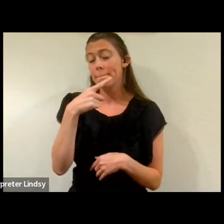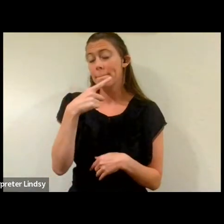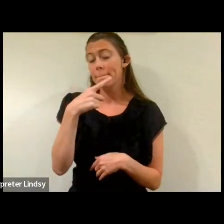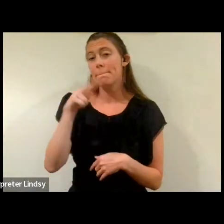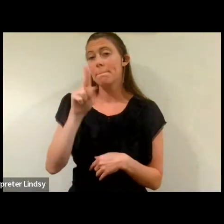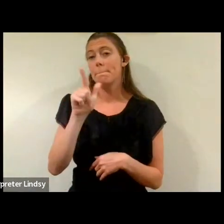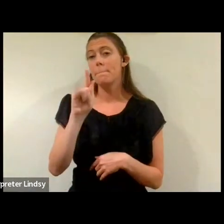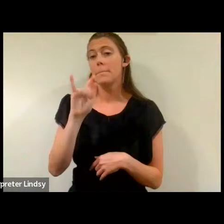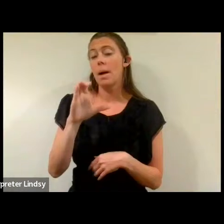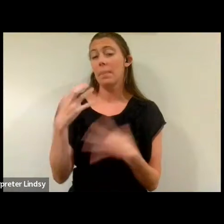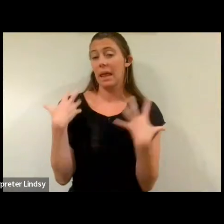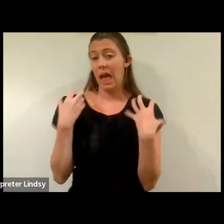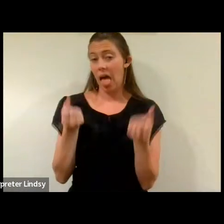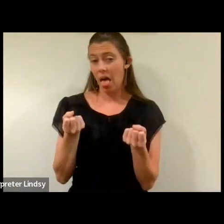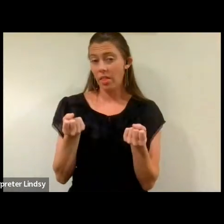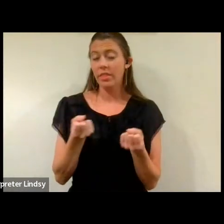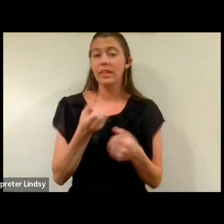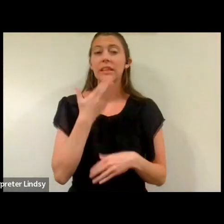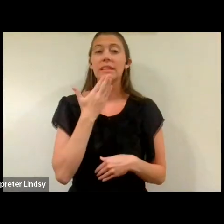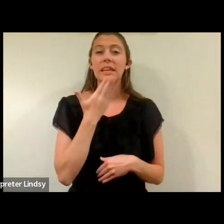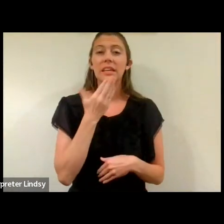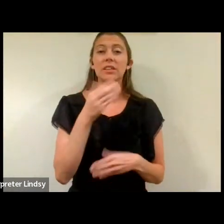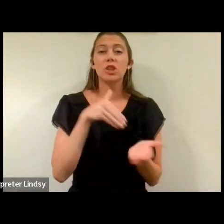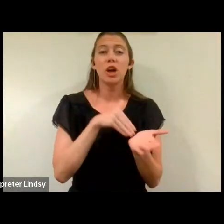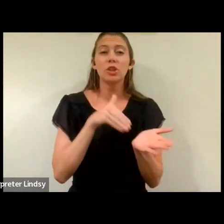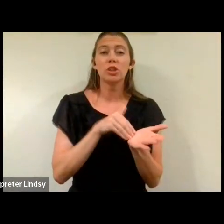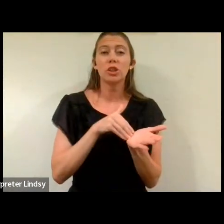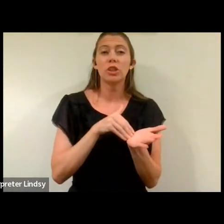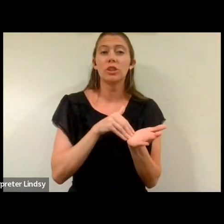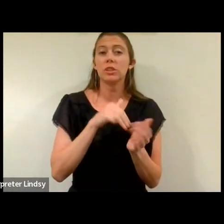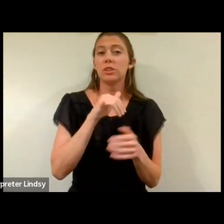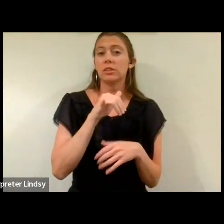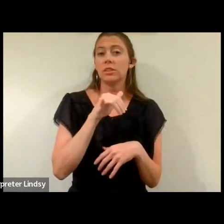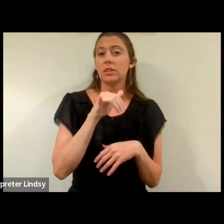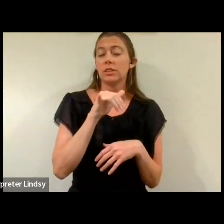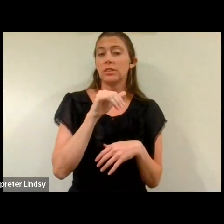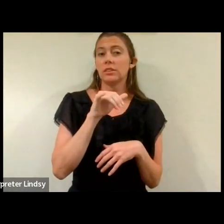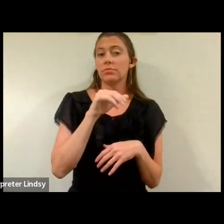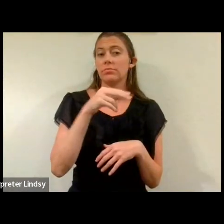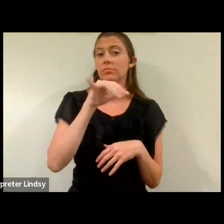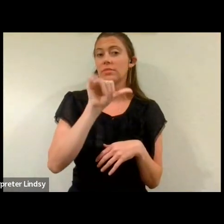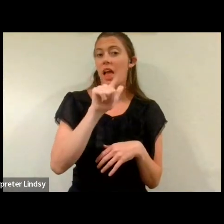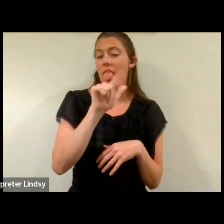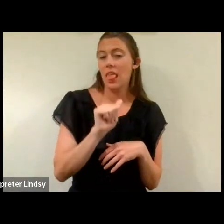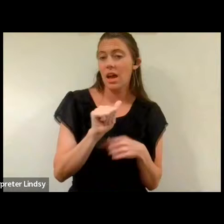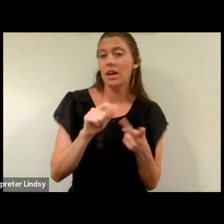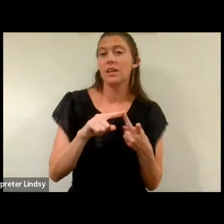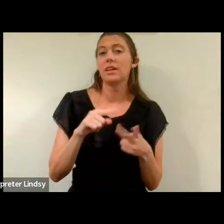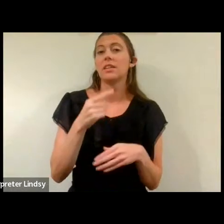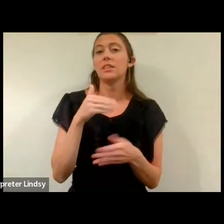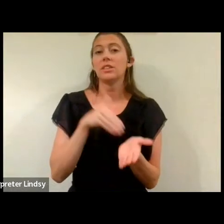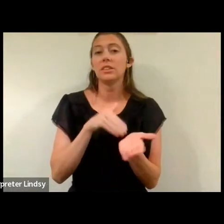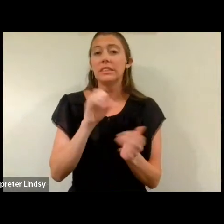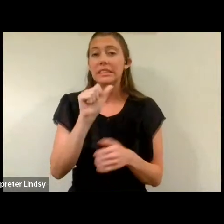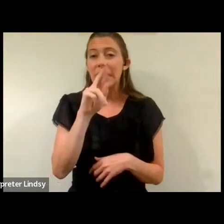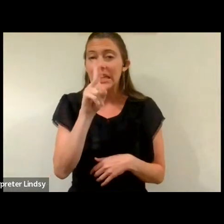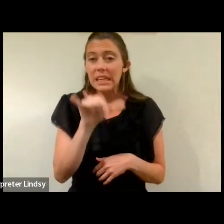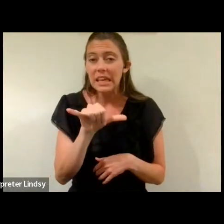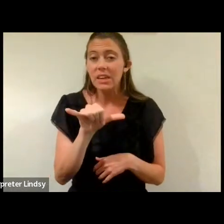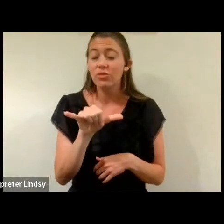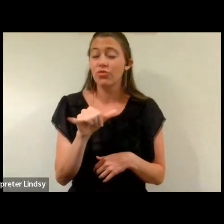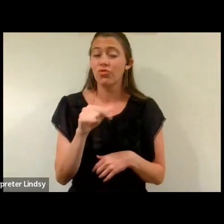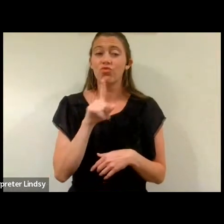Dr. Yala. I want to thank Sandy. I want to thank Vasi. It's been a whirlwind. It's been difficult. I know we have to do a little